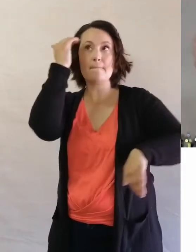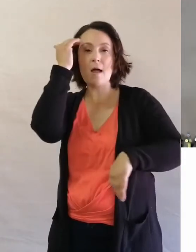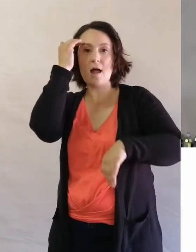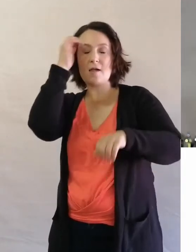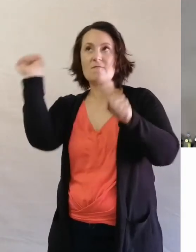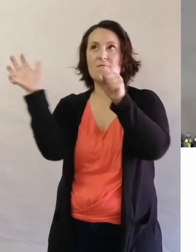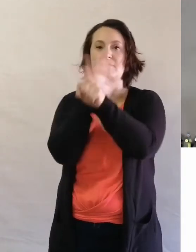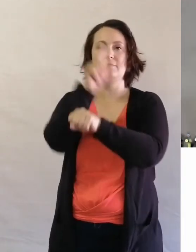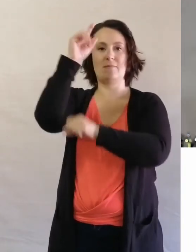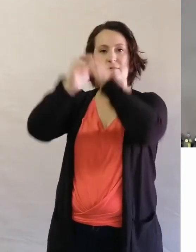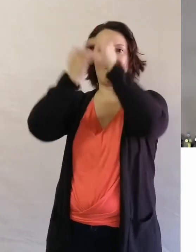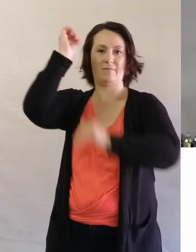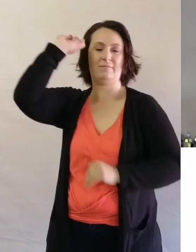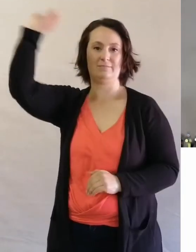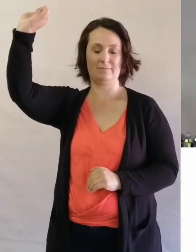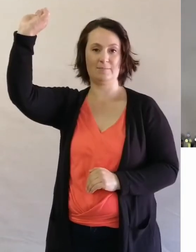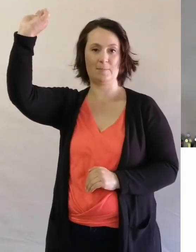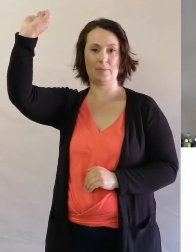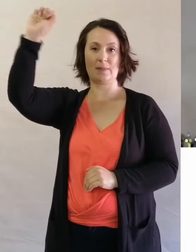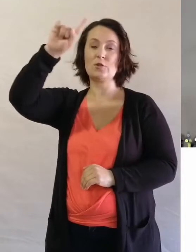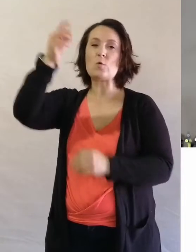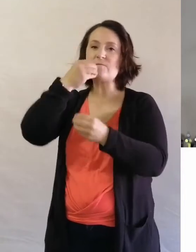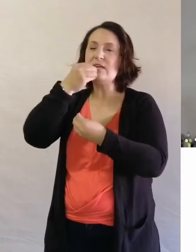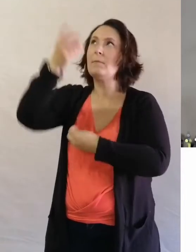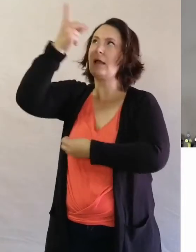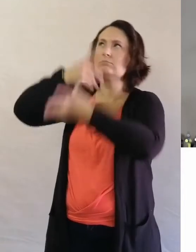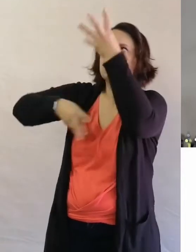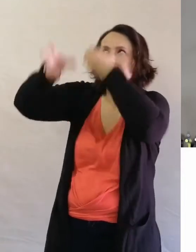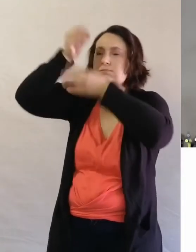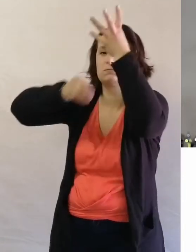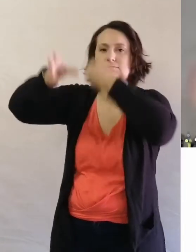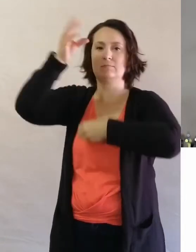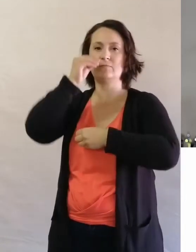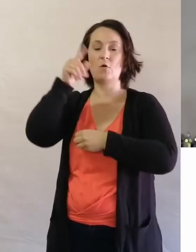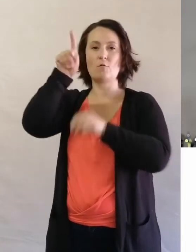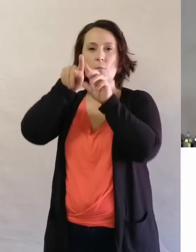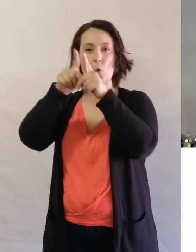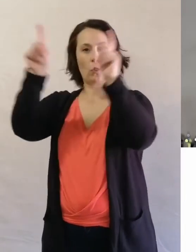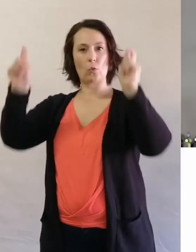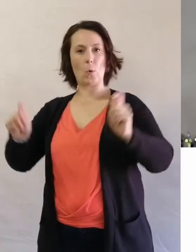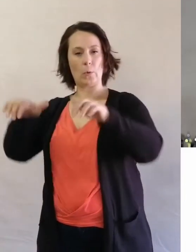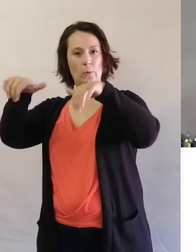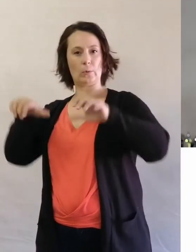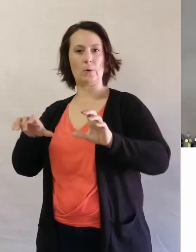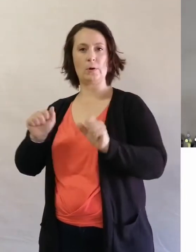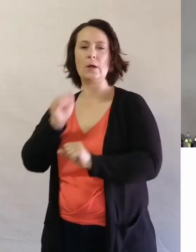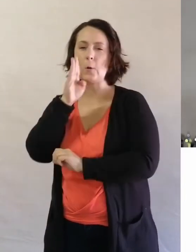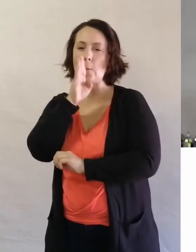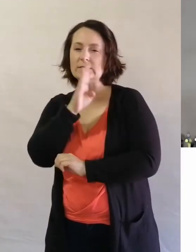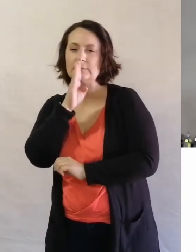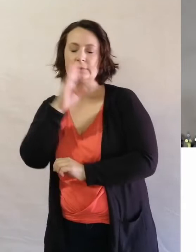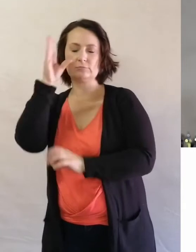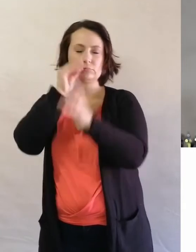thoughts of heaven. Feed me with the whispers from the throne room. And as